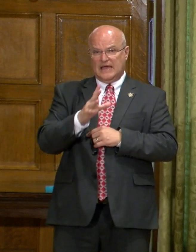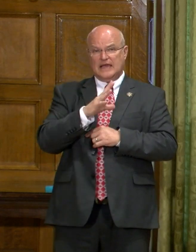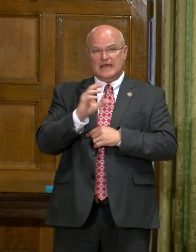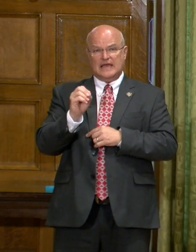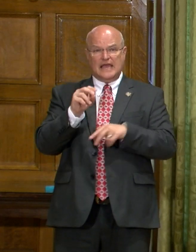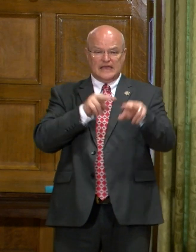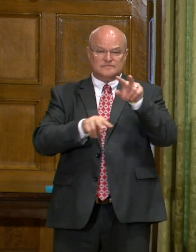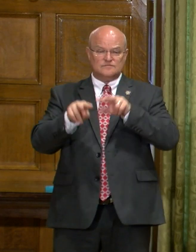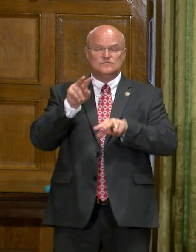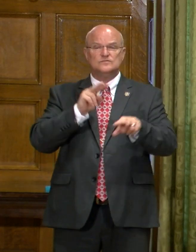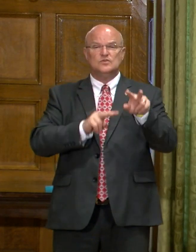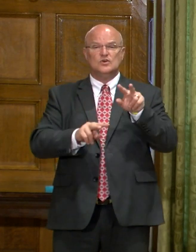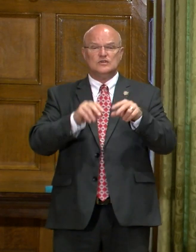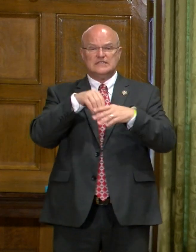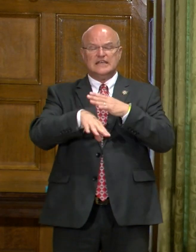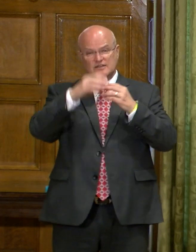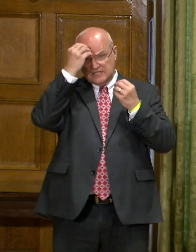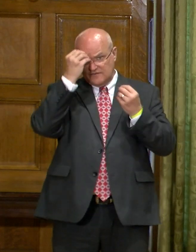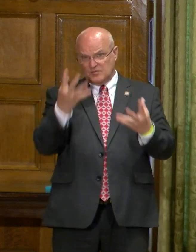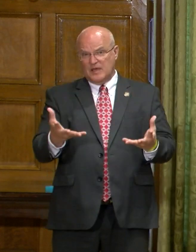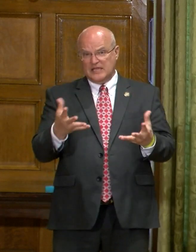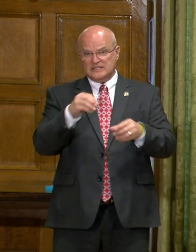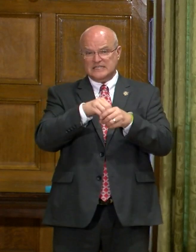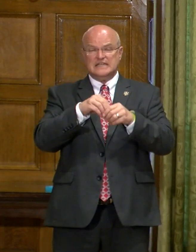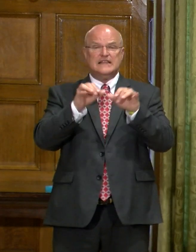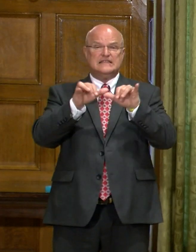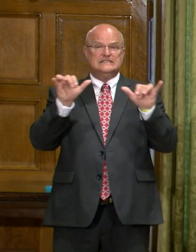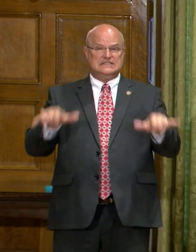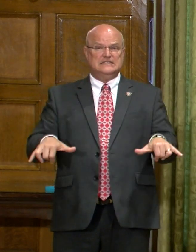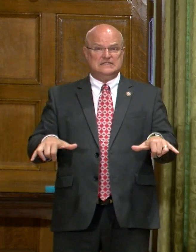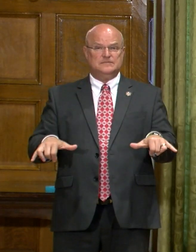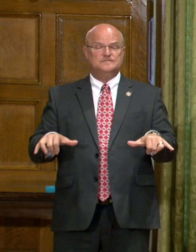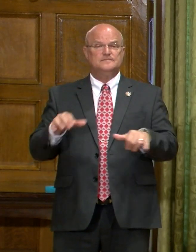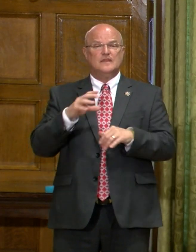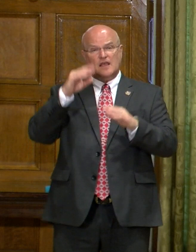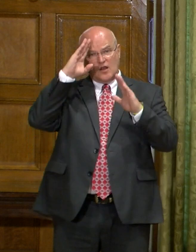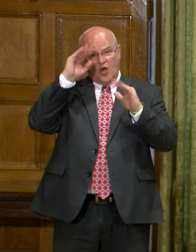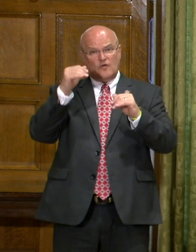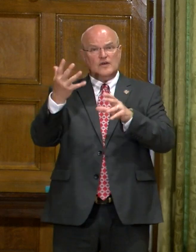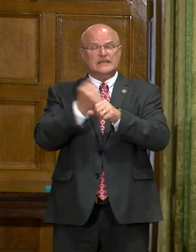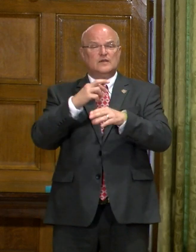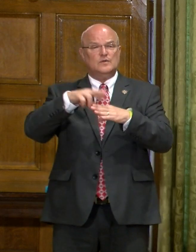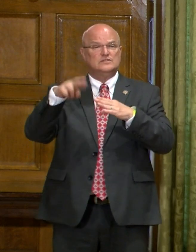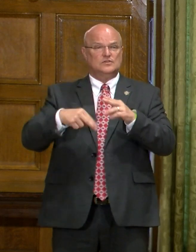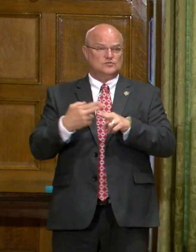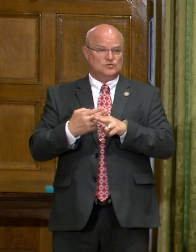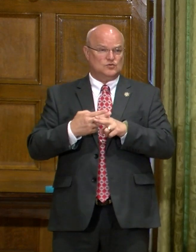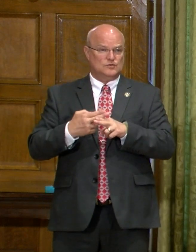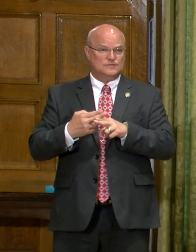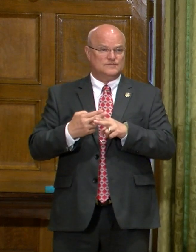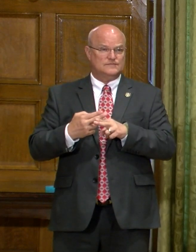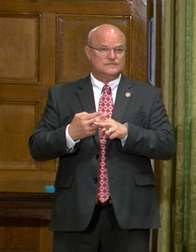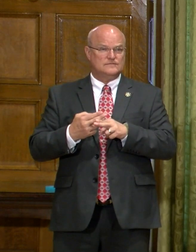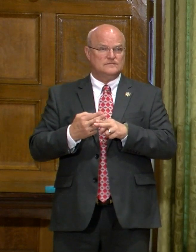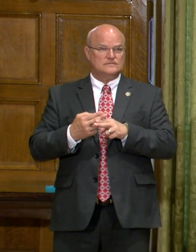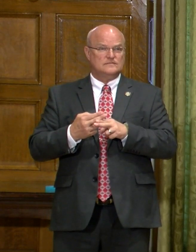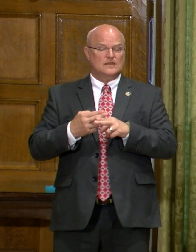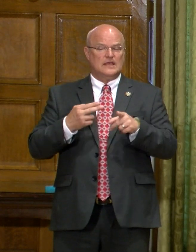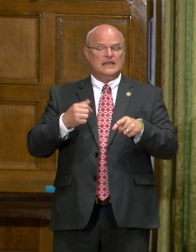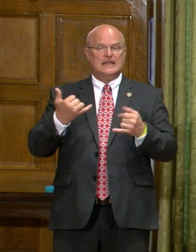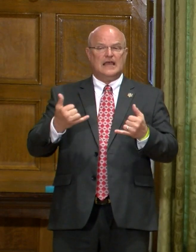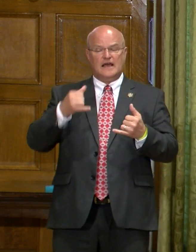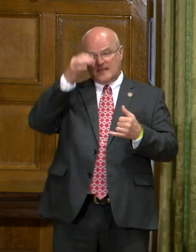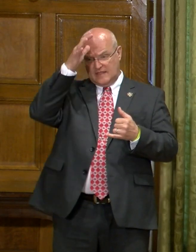and look to enter his information into the system, and hopefully he'll get results soon. Let's